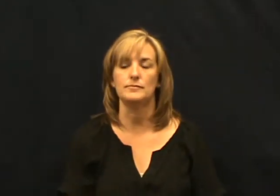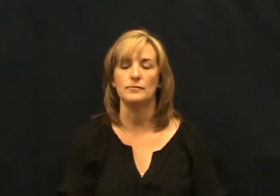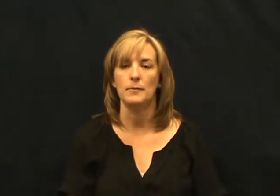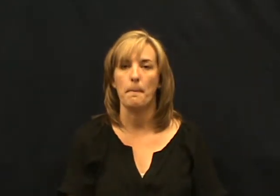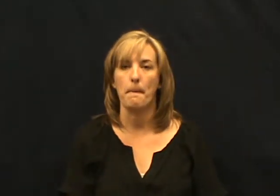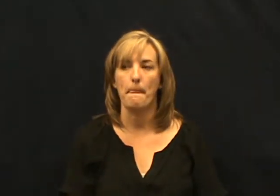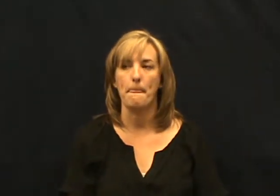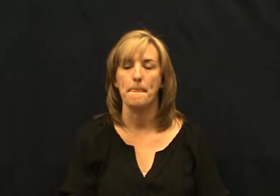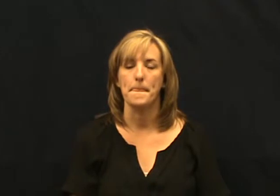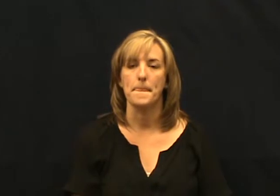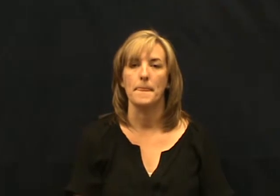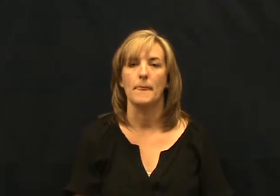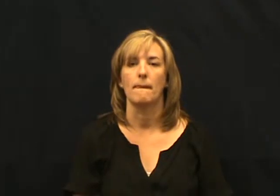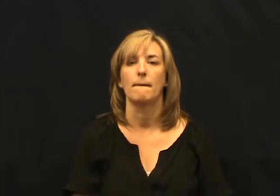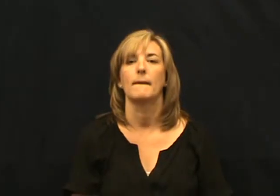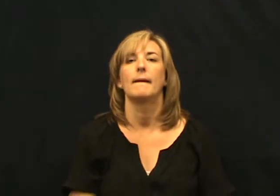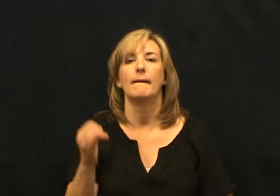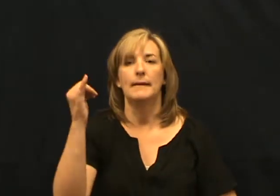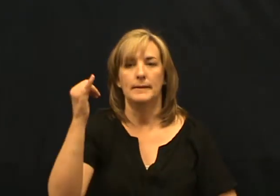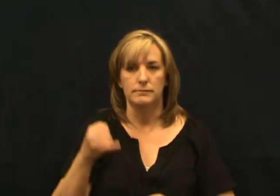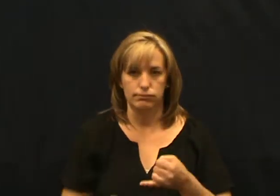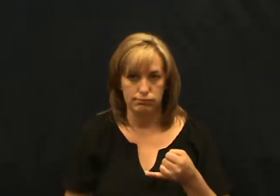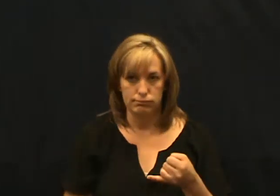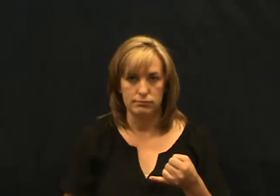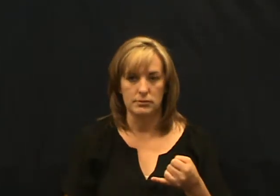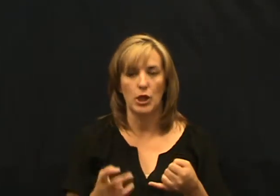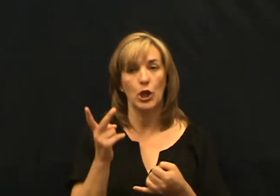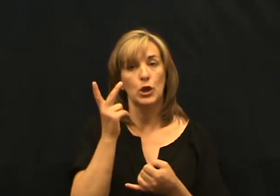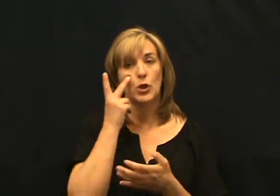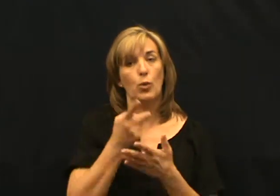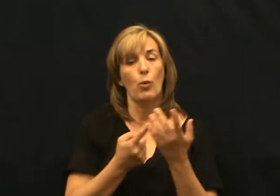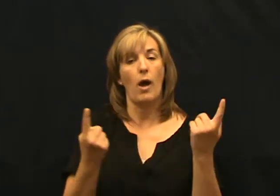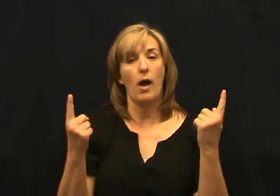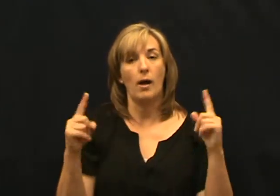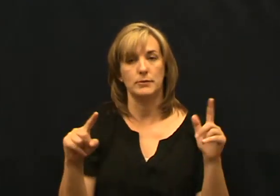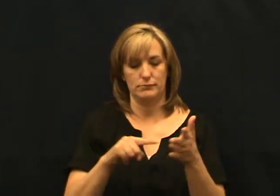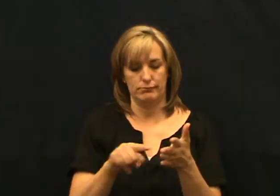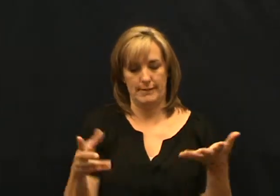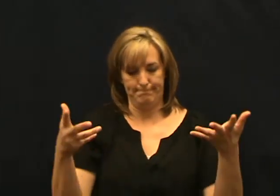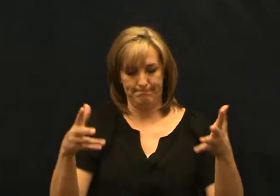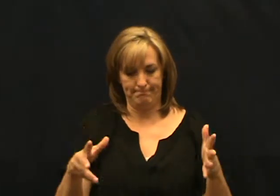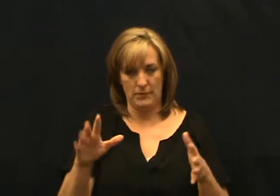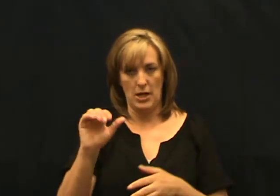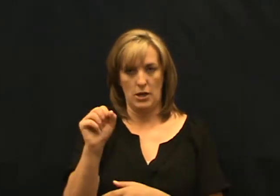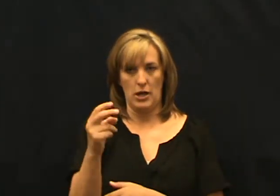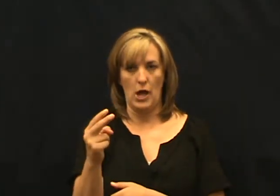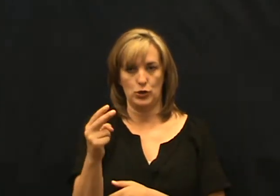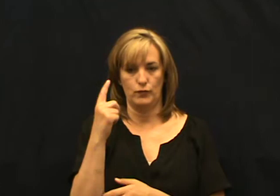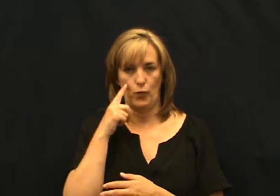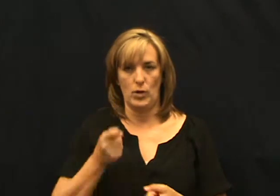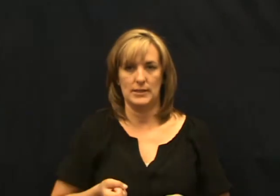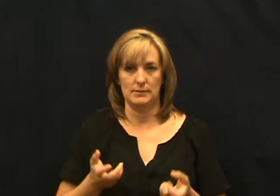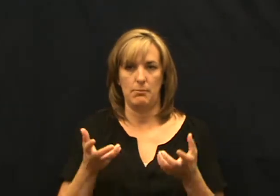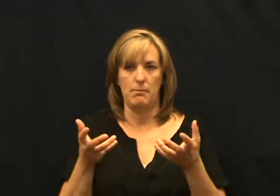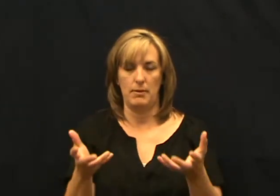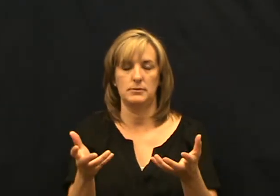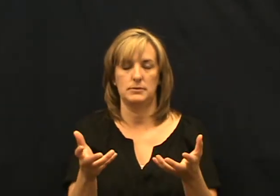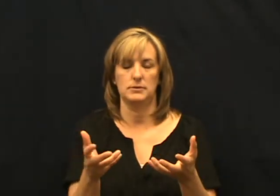So finally, let's take a look at what happens when we pay cash for expenses that we incur in the current period. In this case,